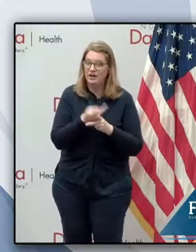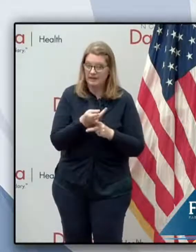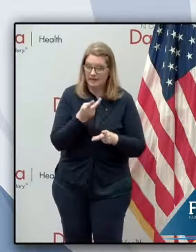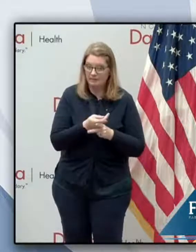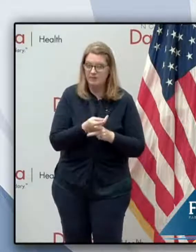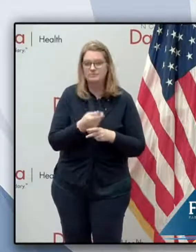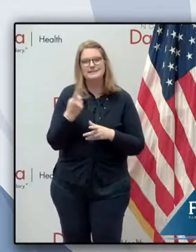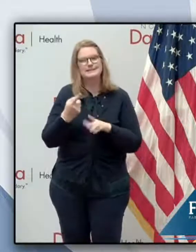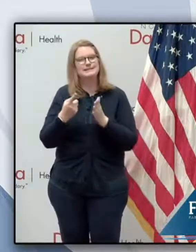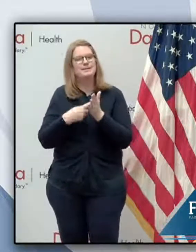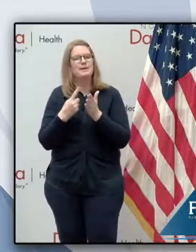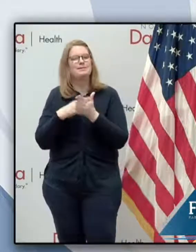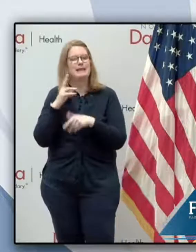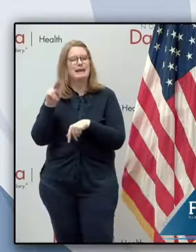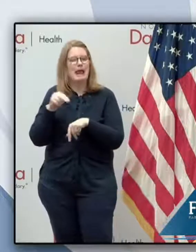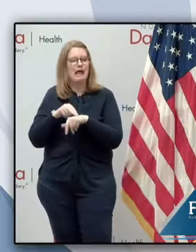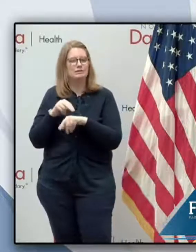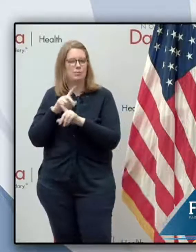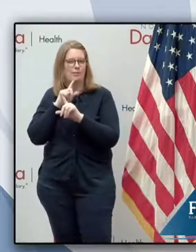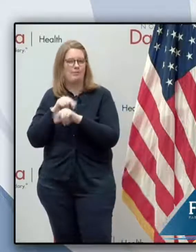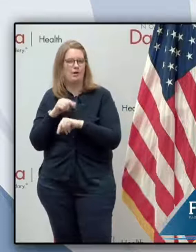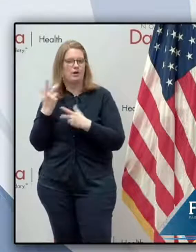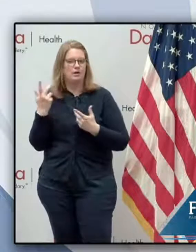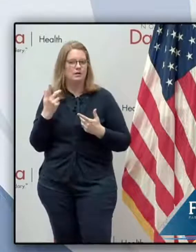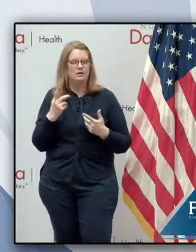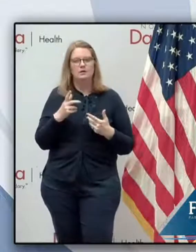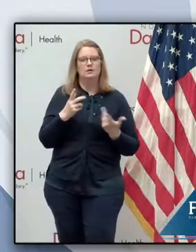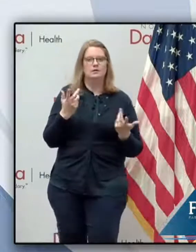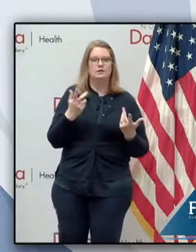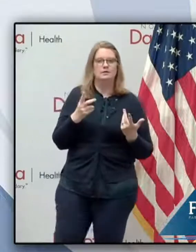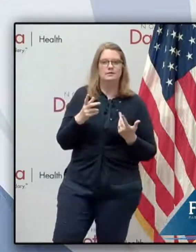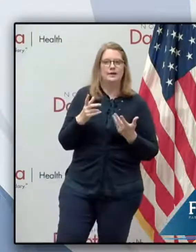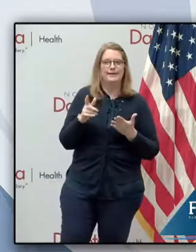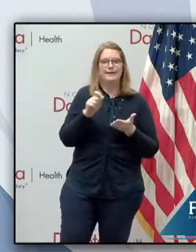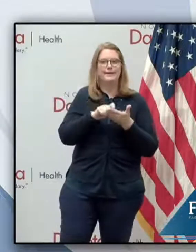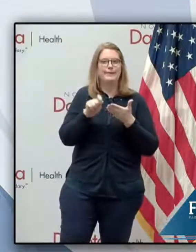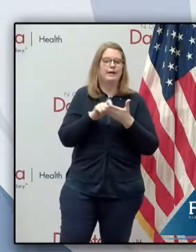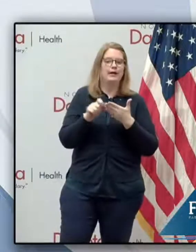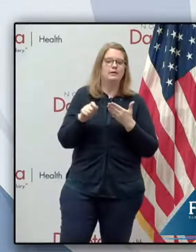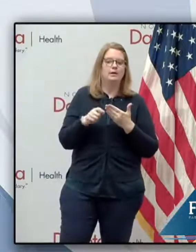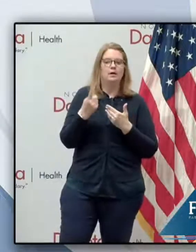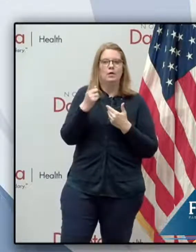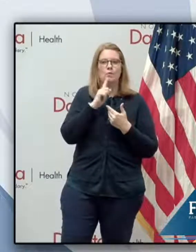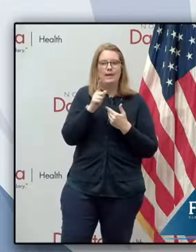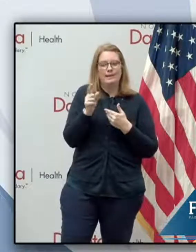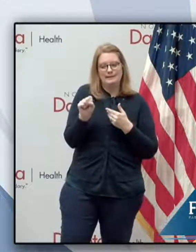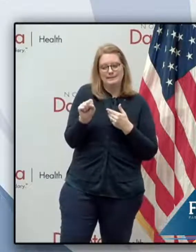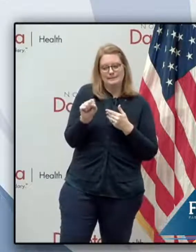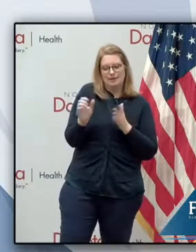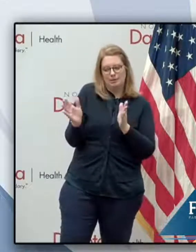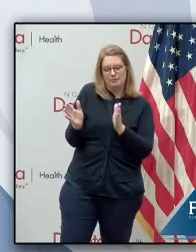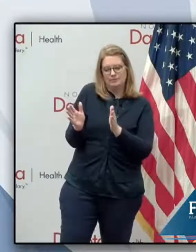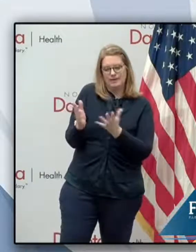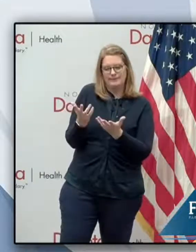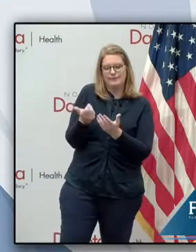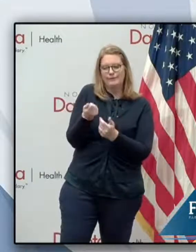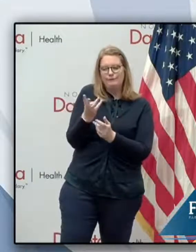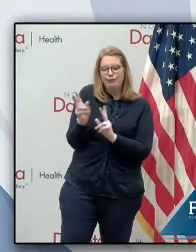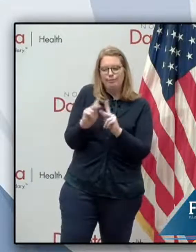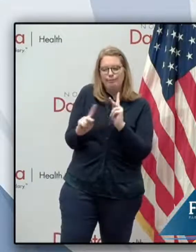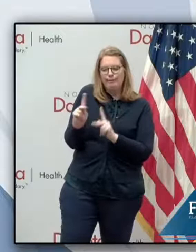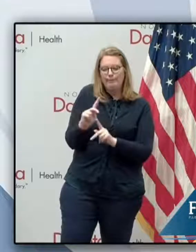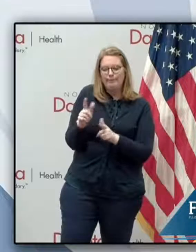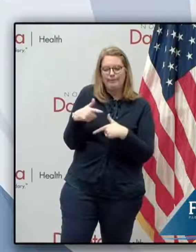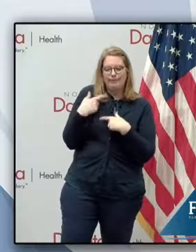regularly does. So we're not going to, call out and write a statewide story about a very small county with a very low population that has a few number